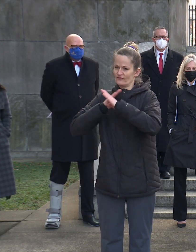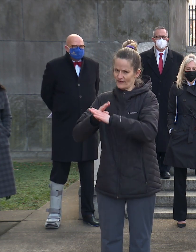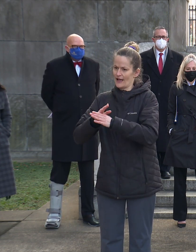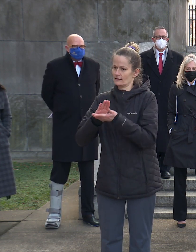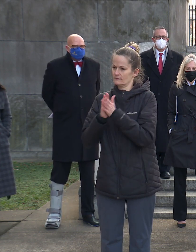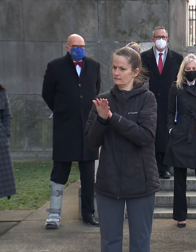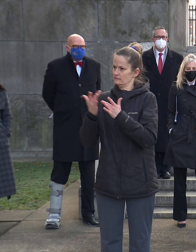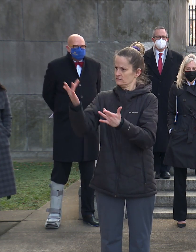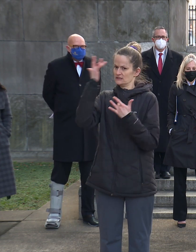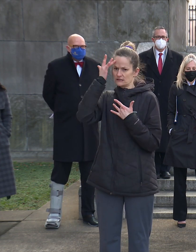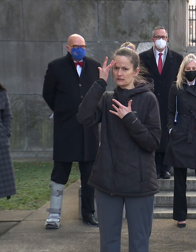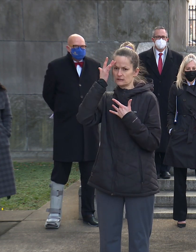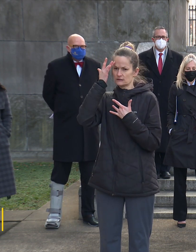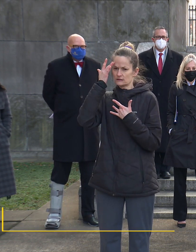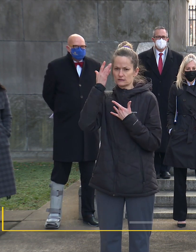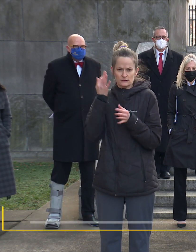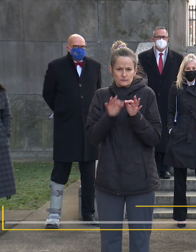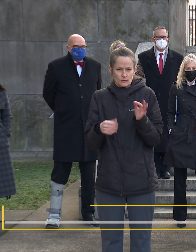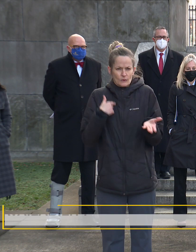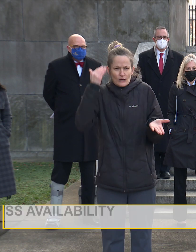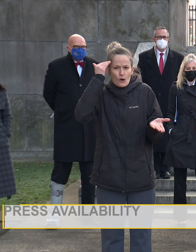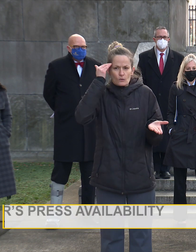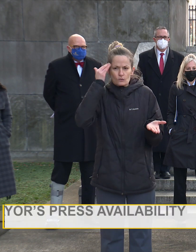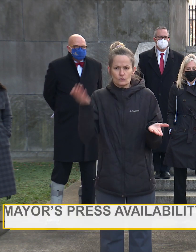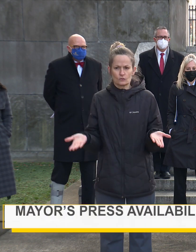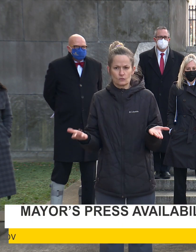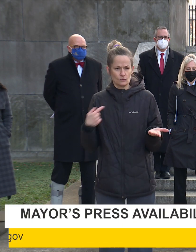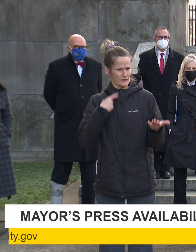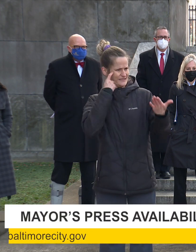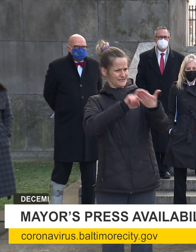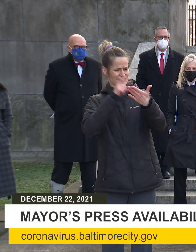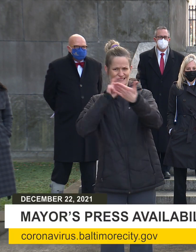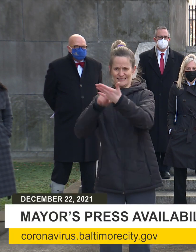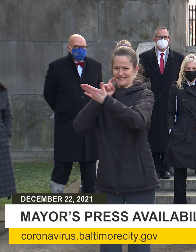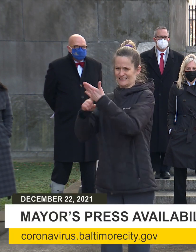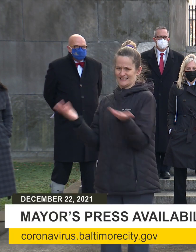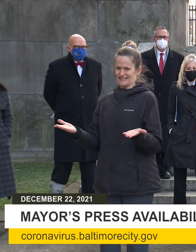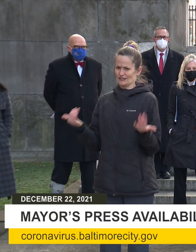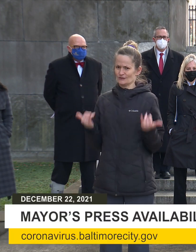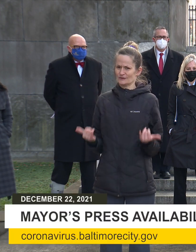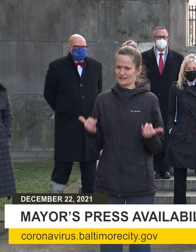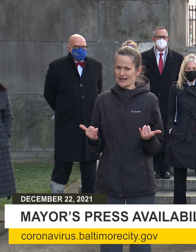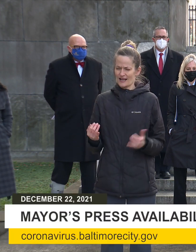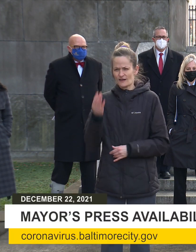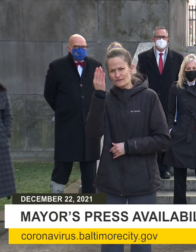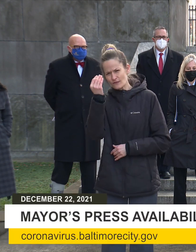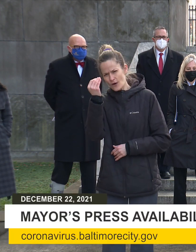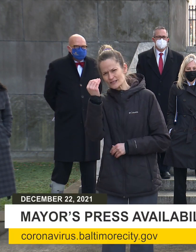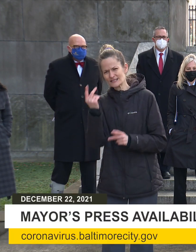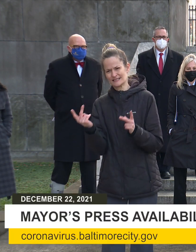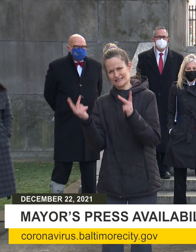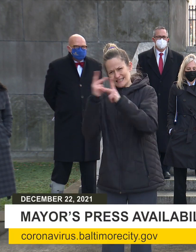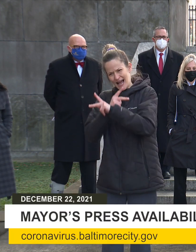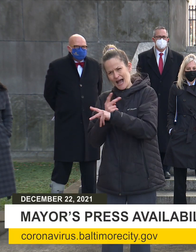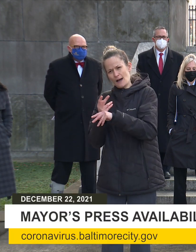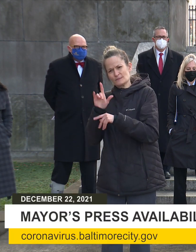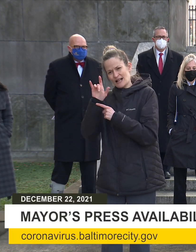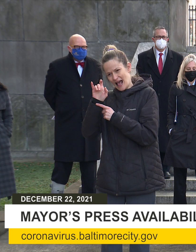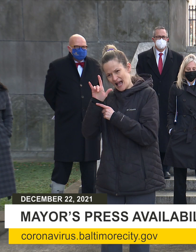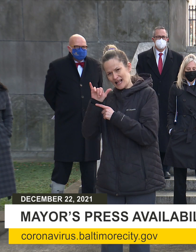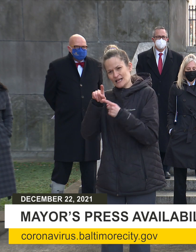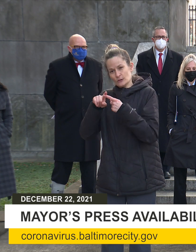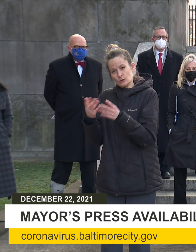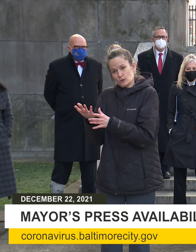vaccinated. You heard it here today. You are 14 times more likely to die from COVID if you contract COVID if you are